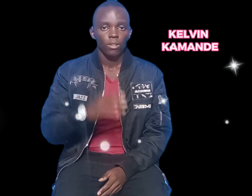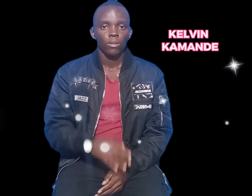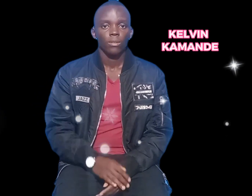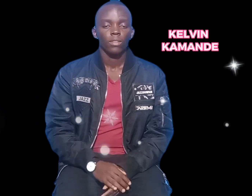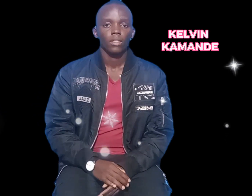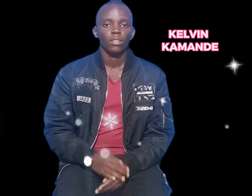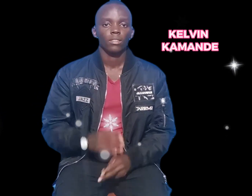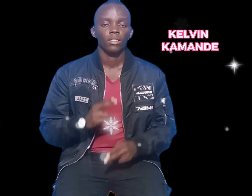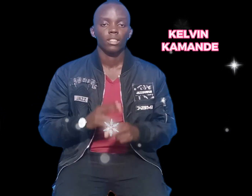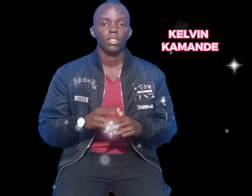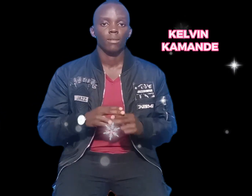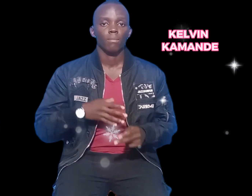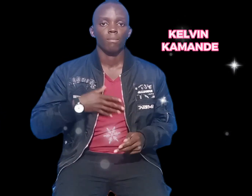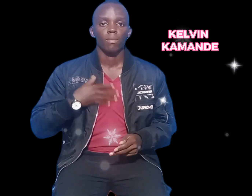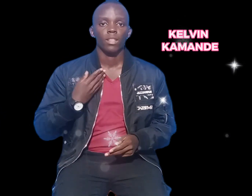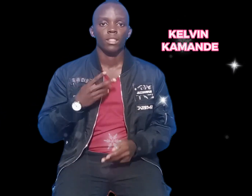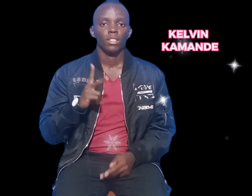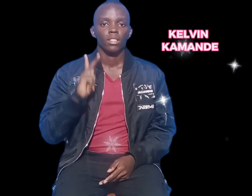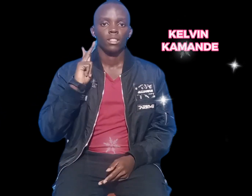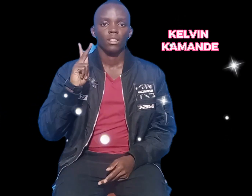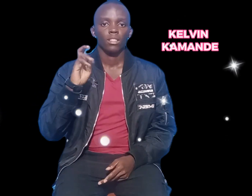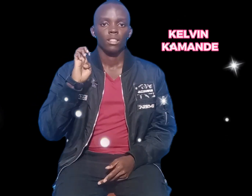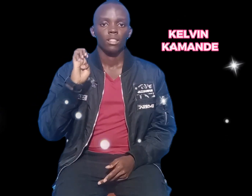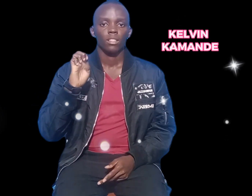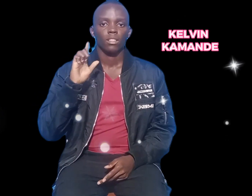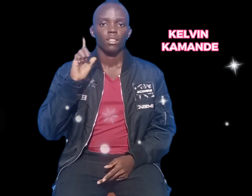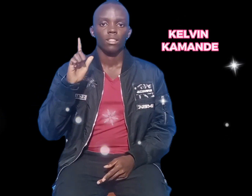My name is Kelvin Kamanda,